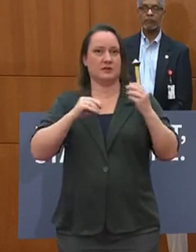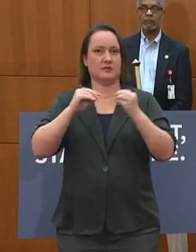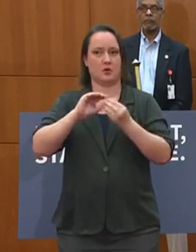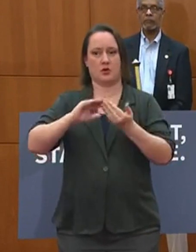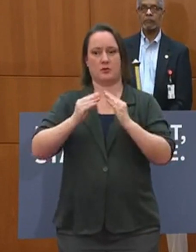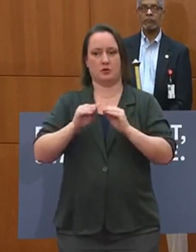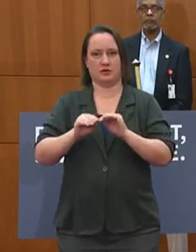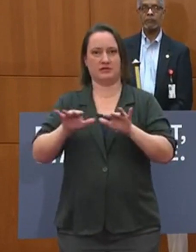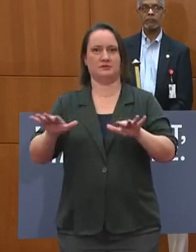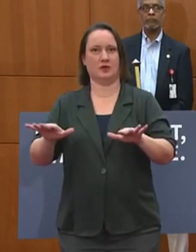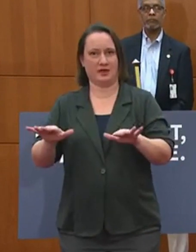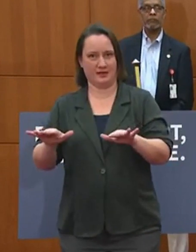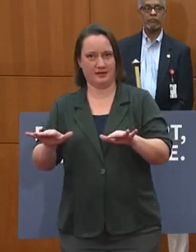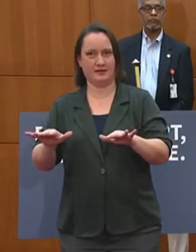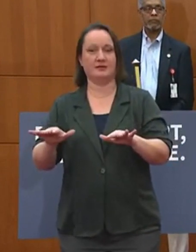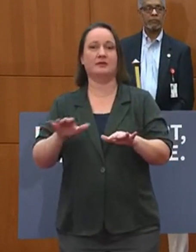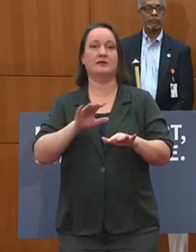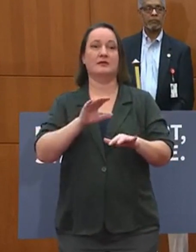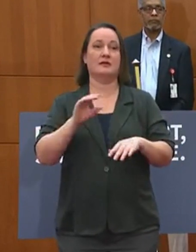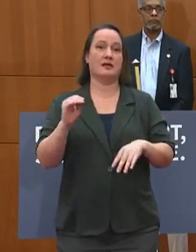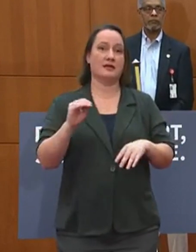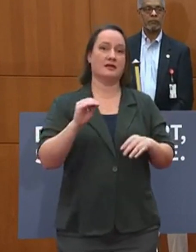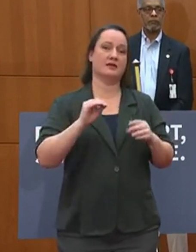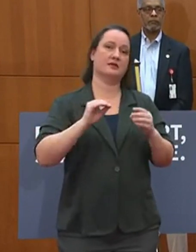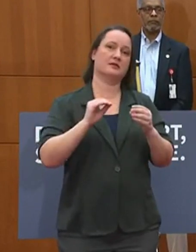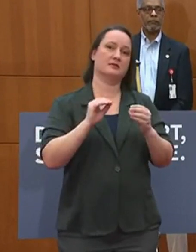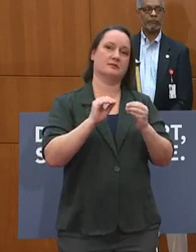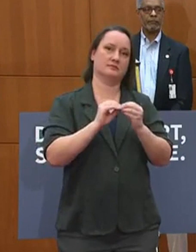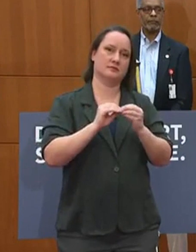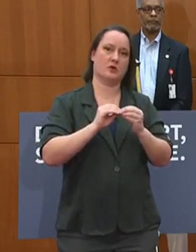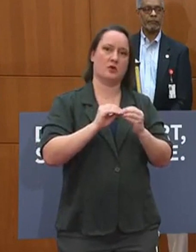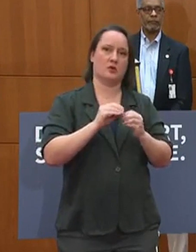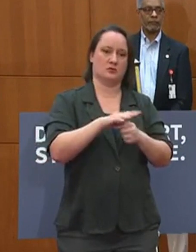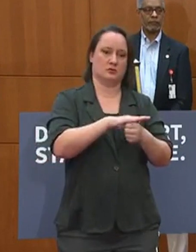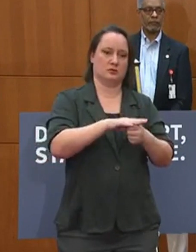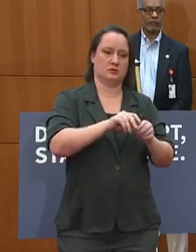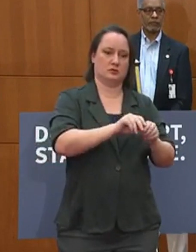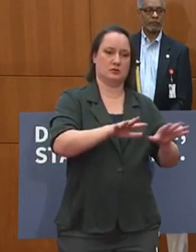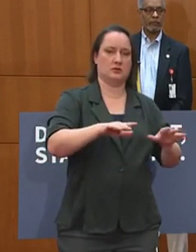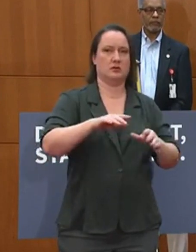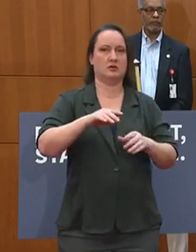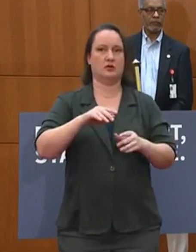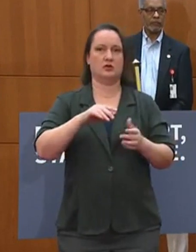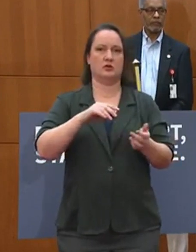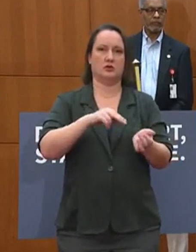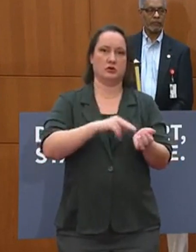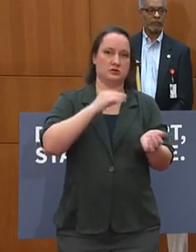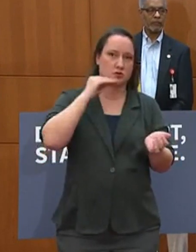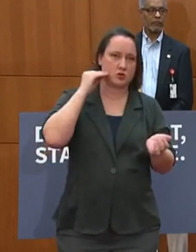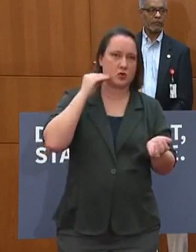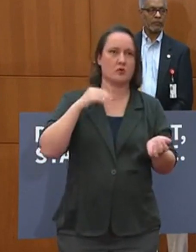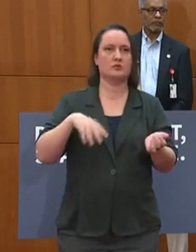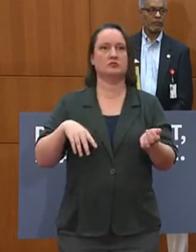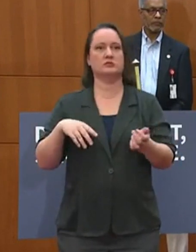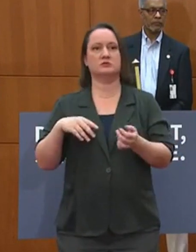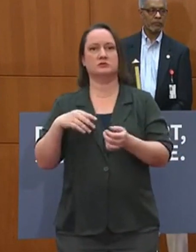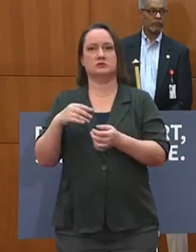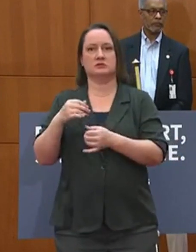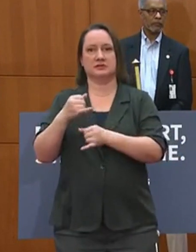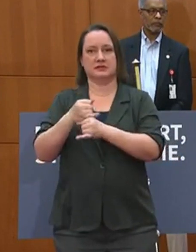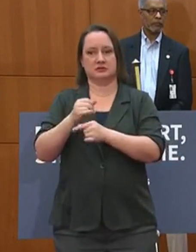community spread, as well as we're seeing increasing outbreaks in nursing homes, in